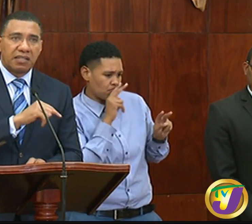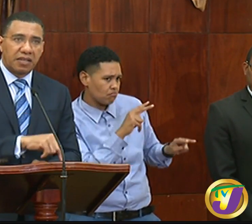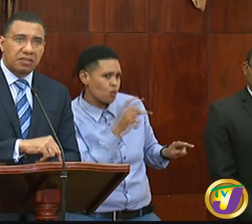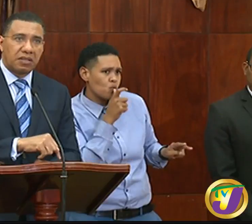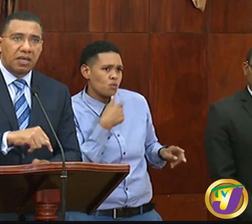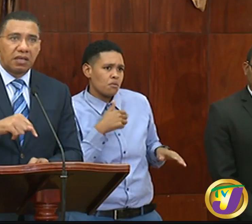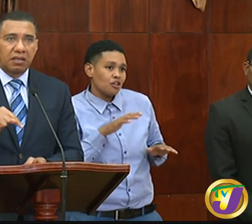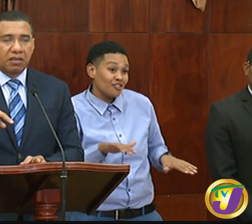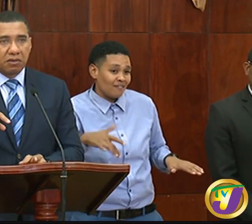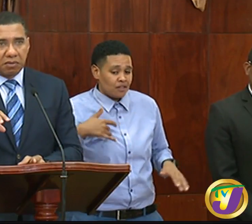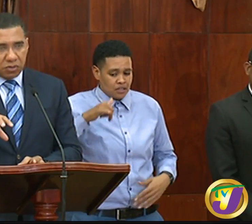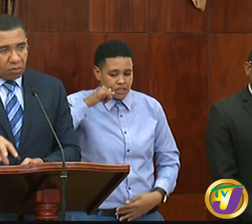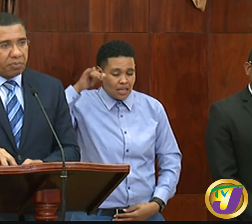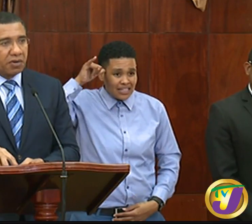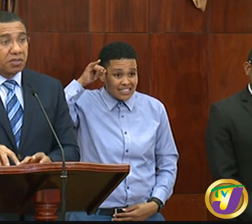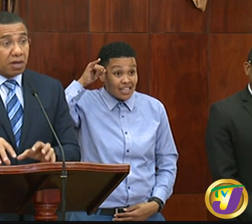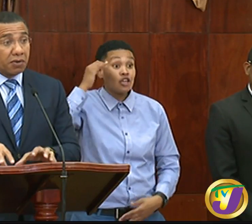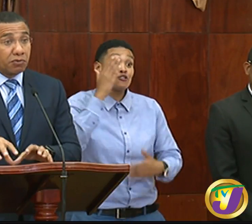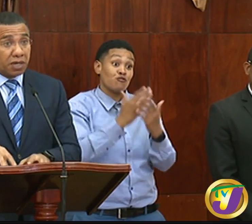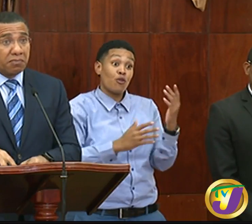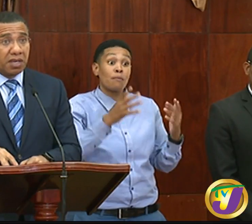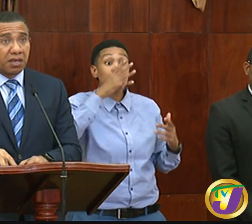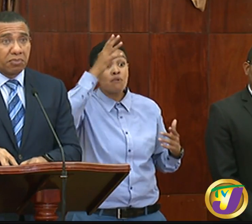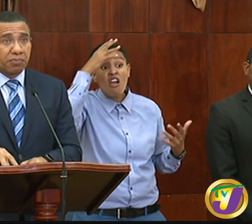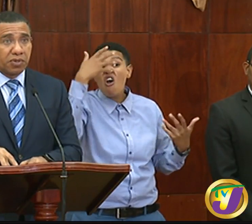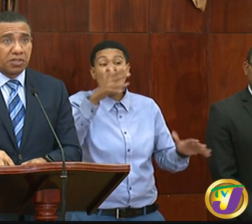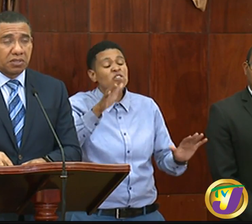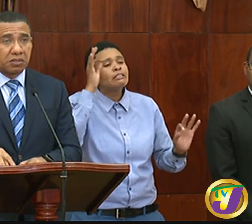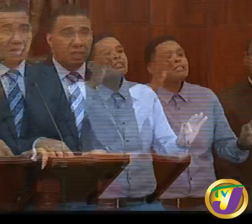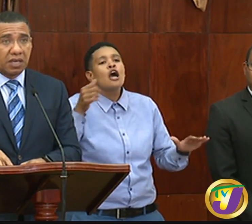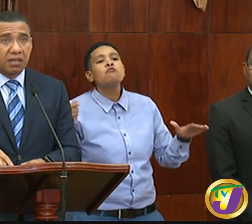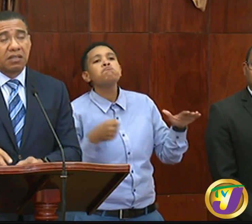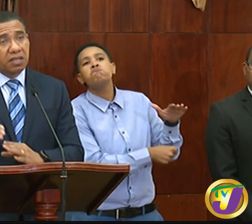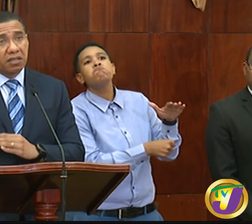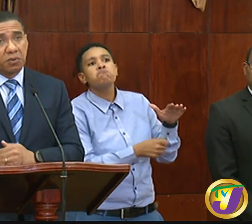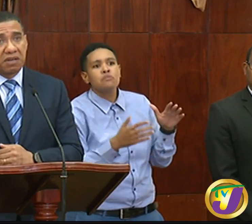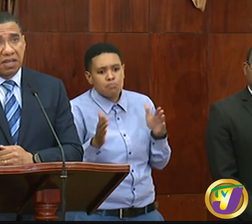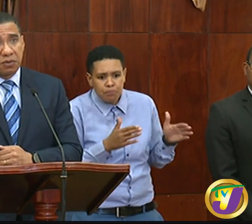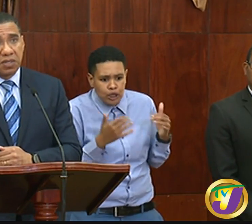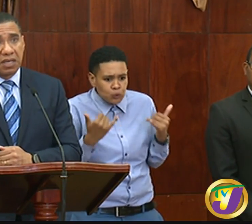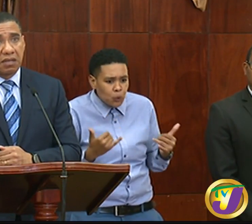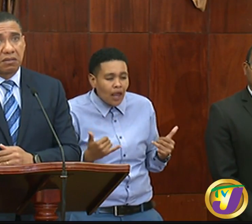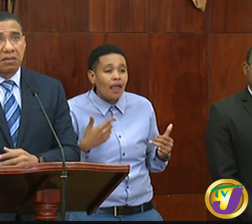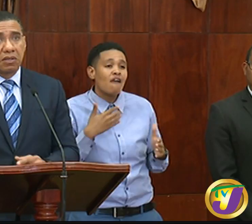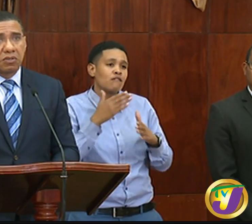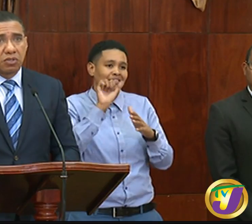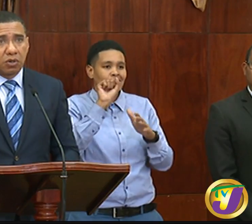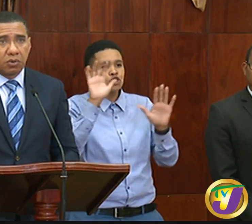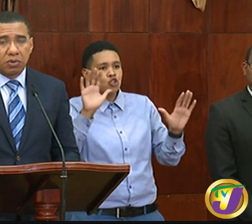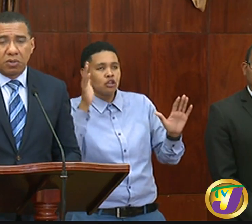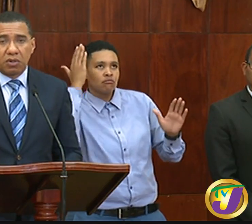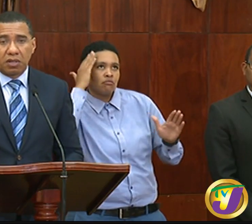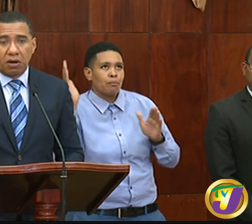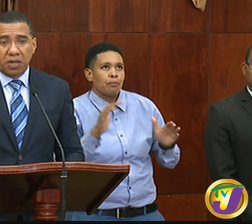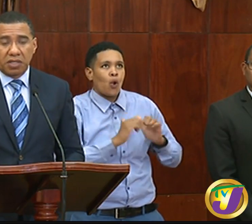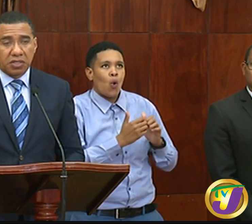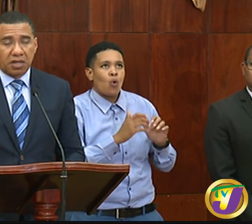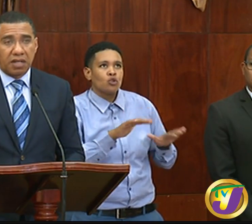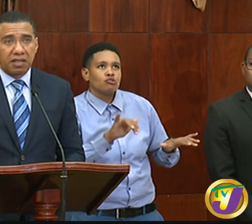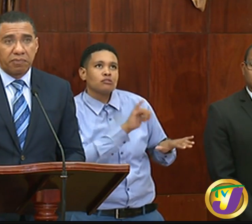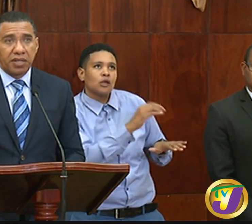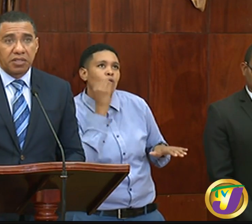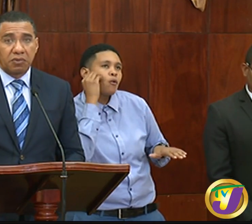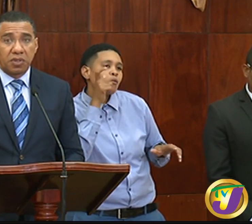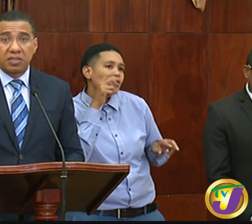would have had yesterday. Some parents are already making preparations today, then they would have had the weekend. So our